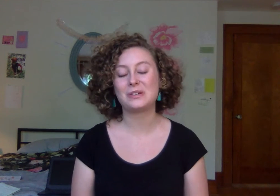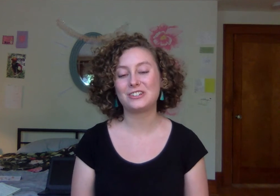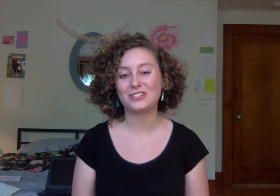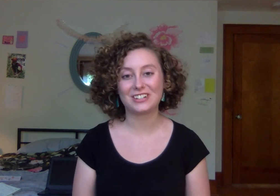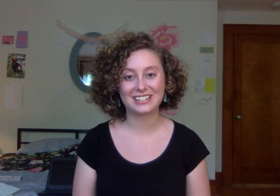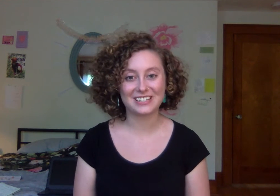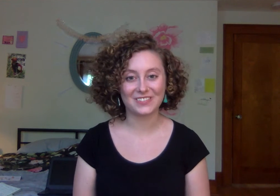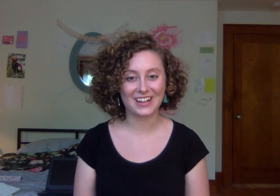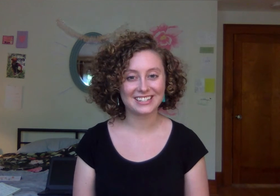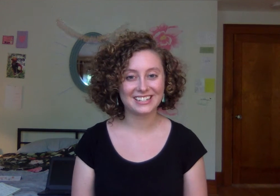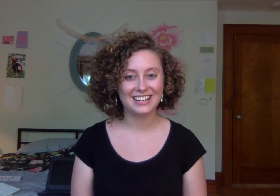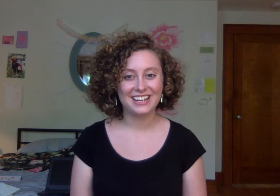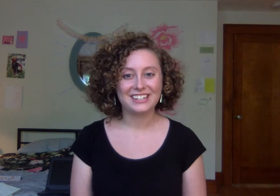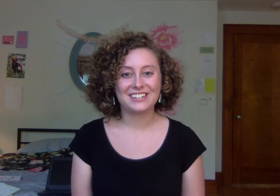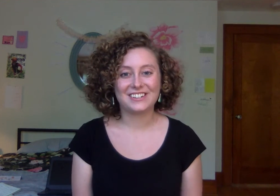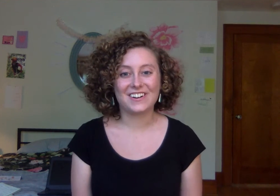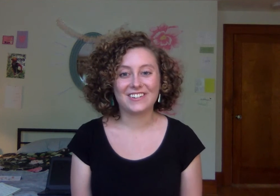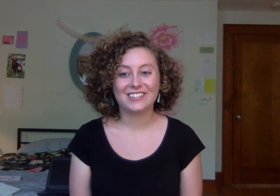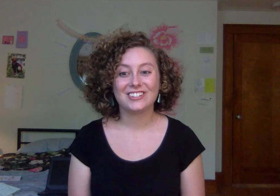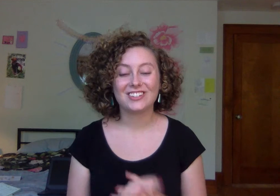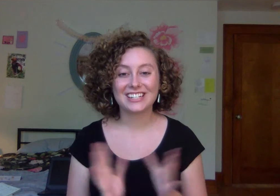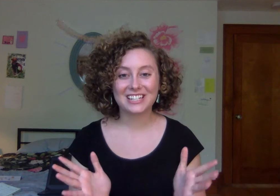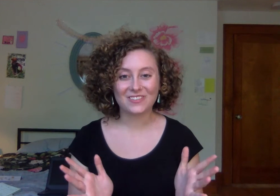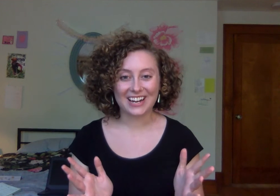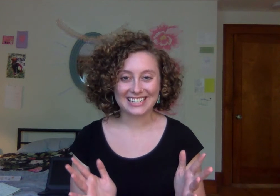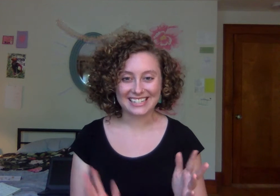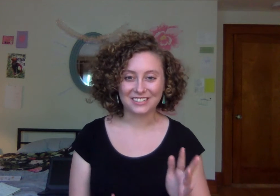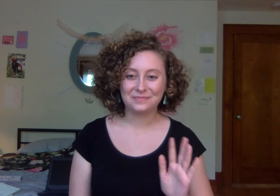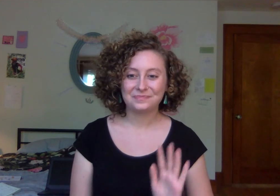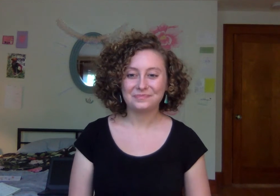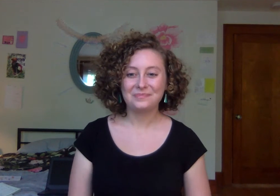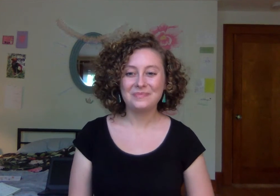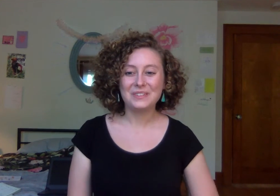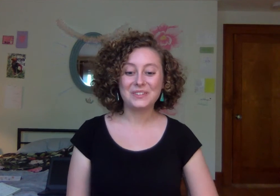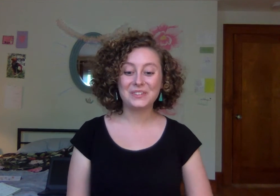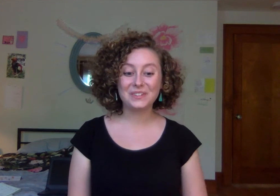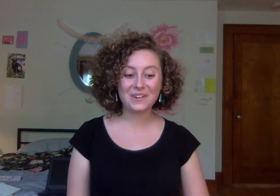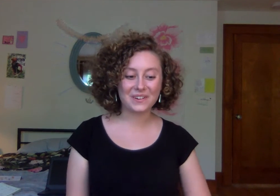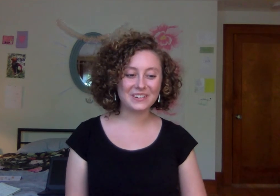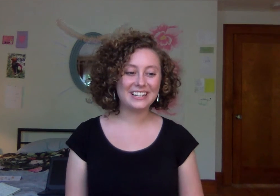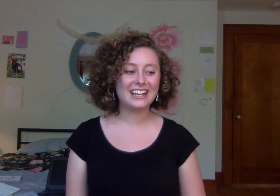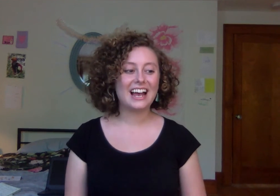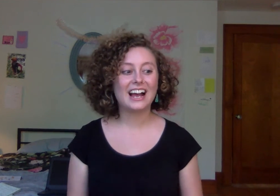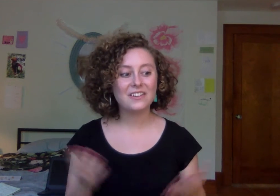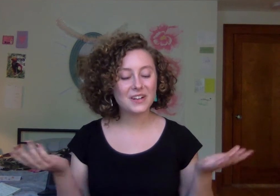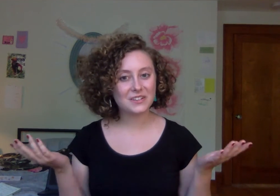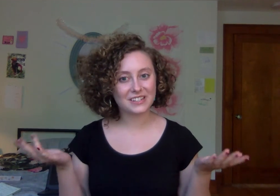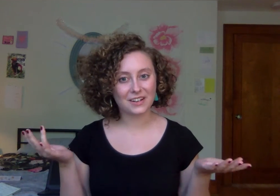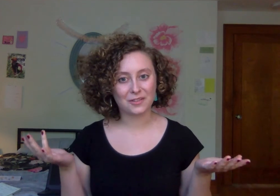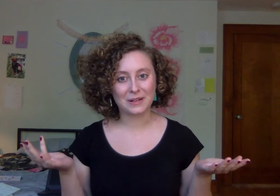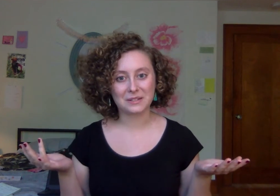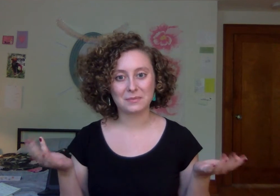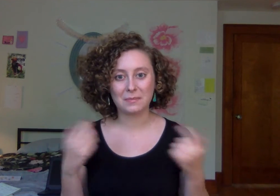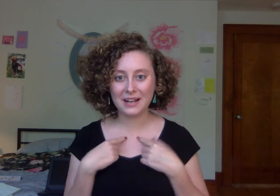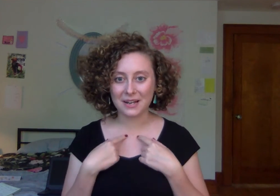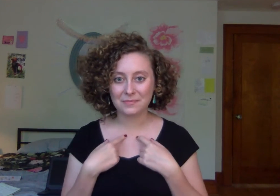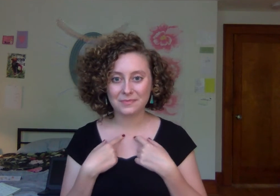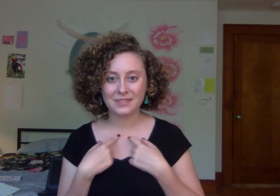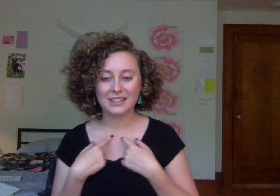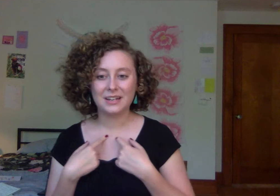it just as fast. So just keep practicing. So how would I use the alphabet to spell my name?